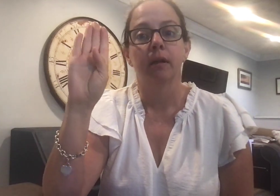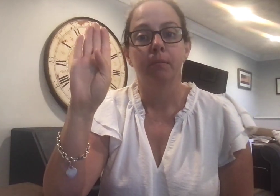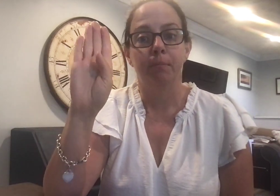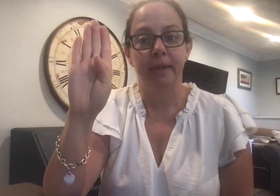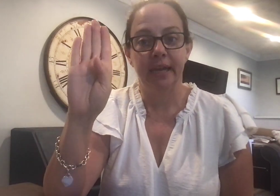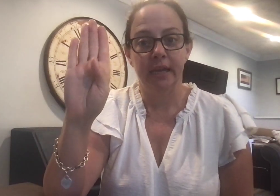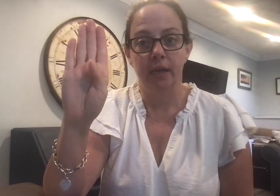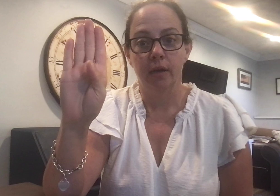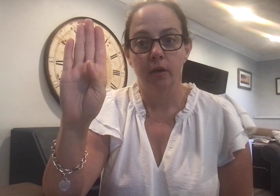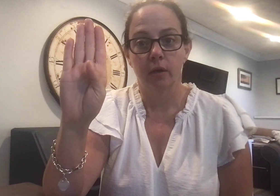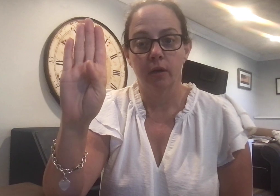B,